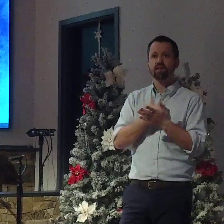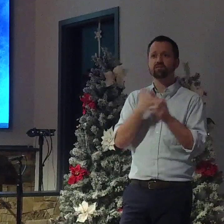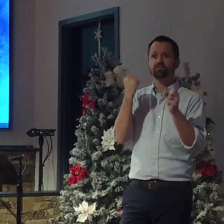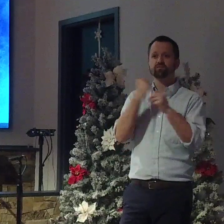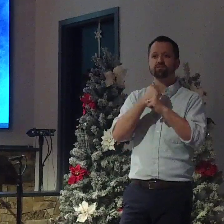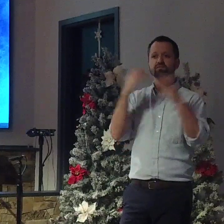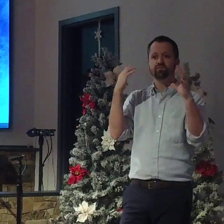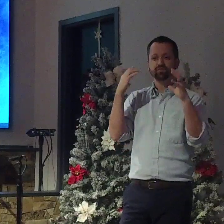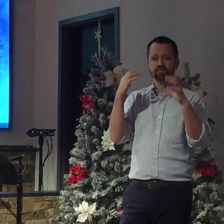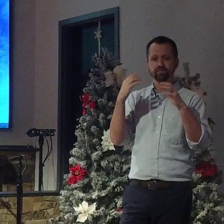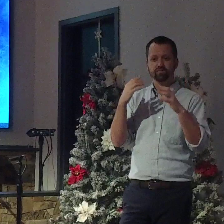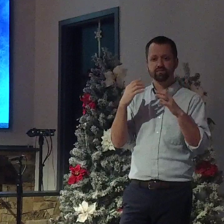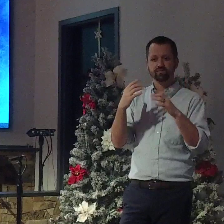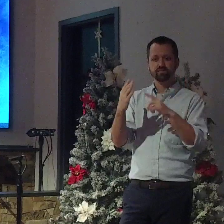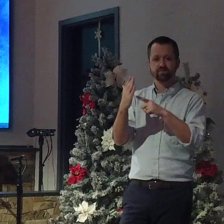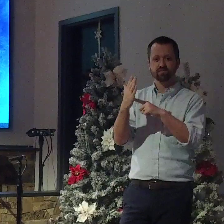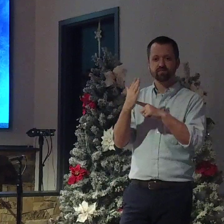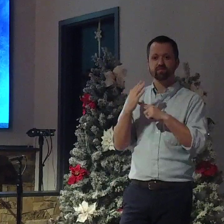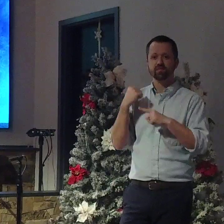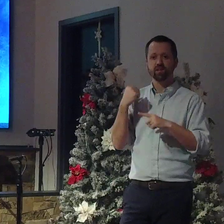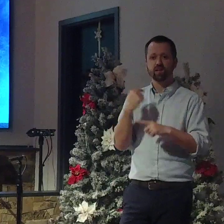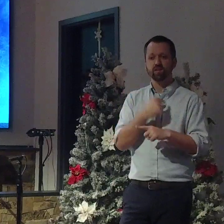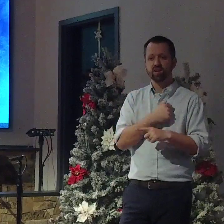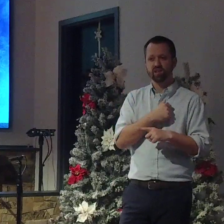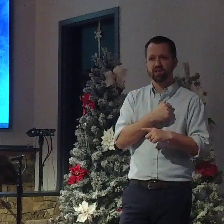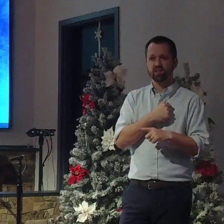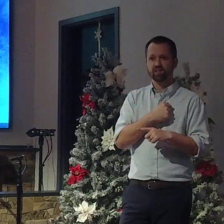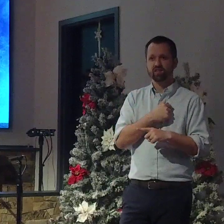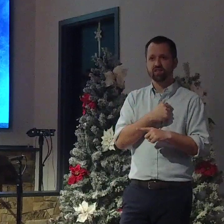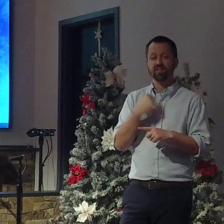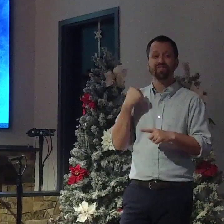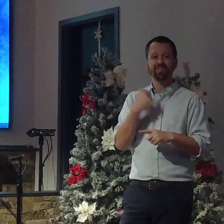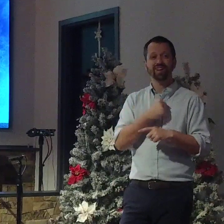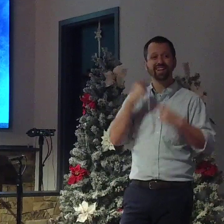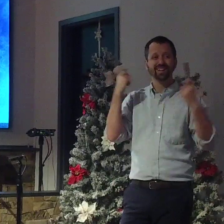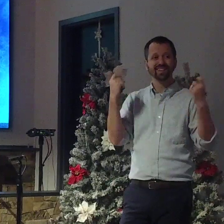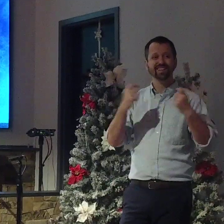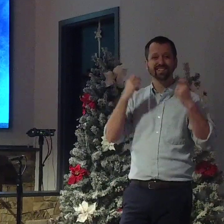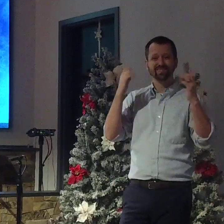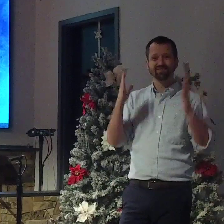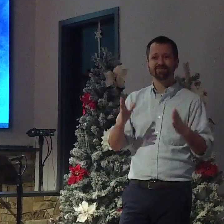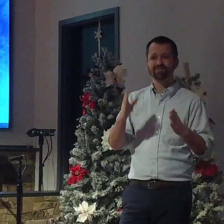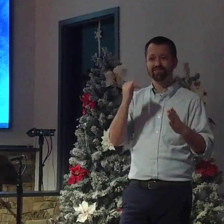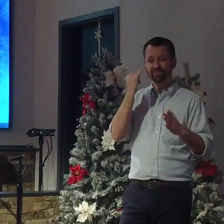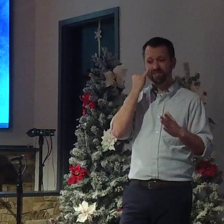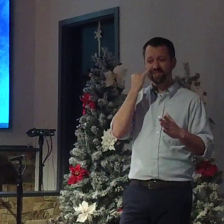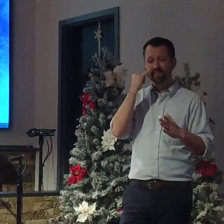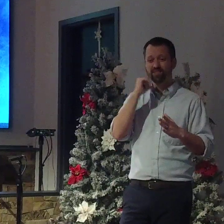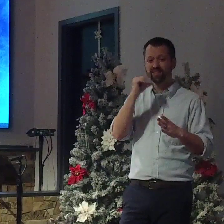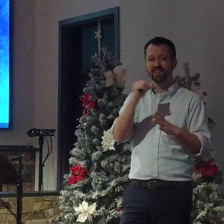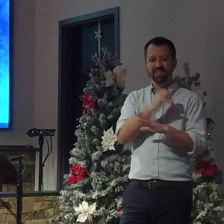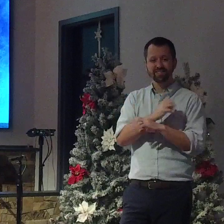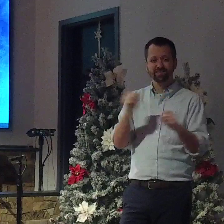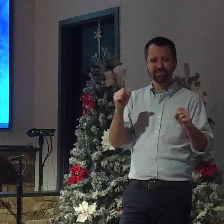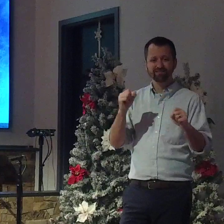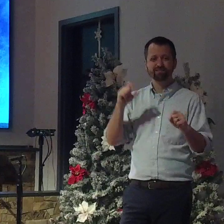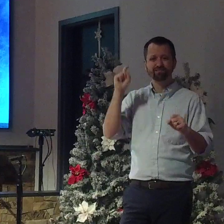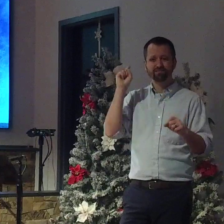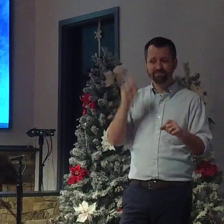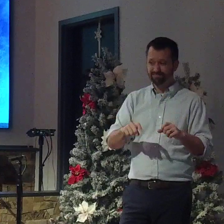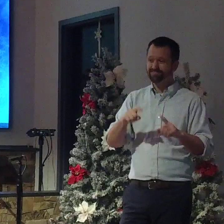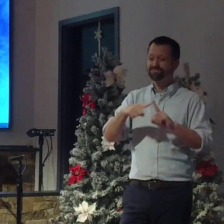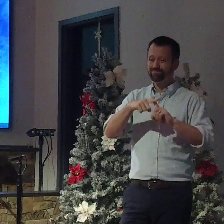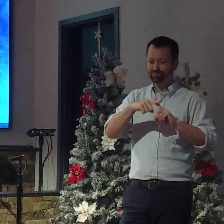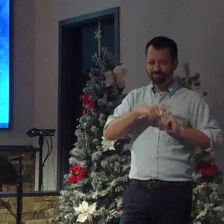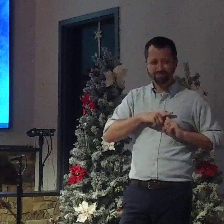go to the mirror. And what does the mirror do? The mirror reveals the problem, right? Hey, I see you